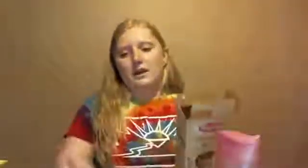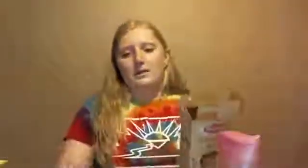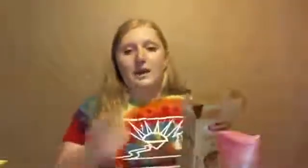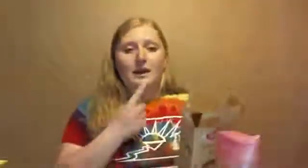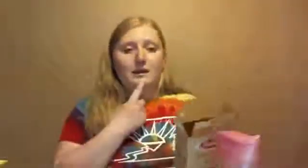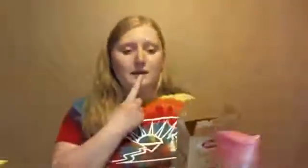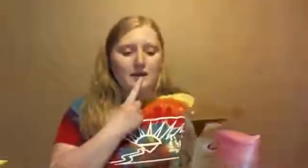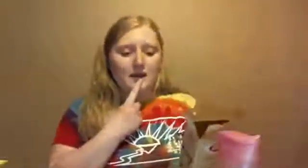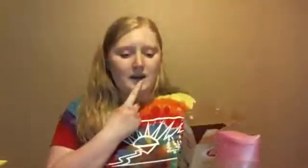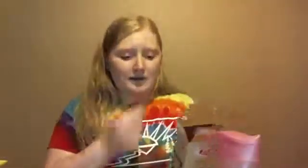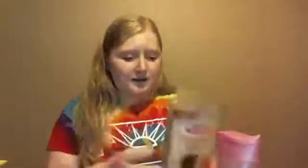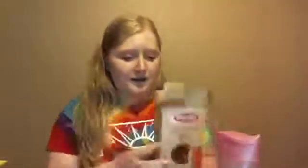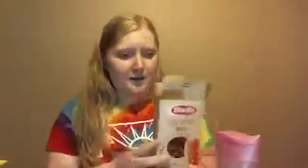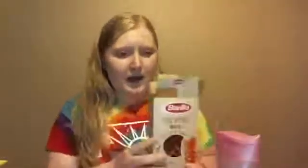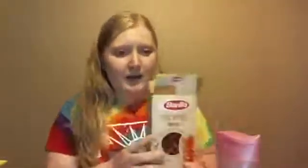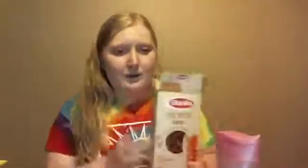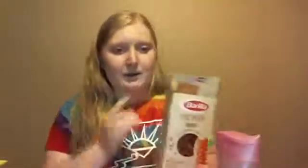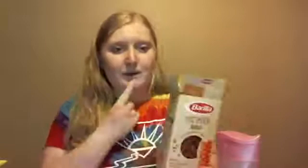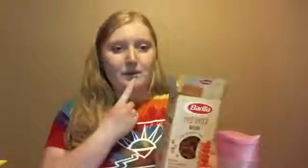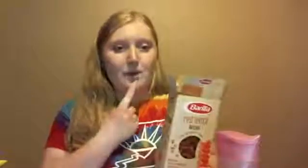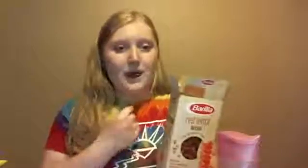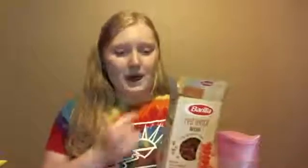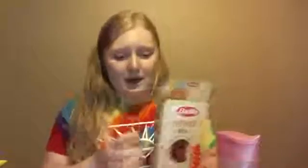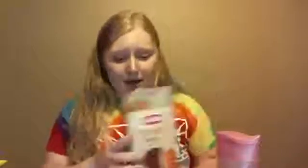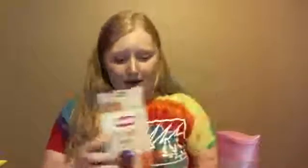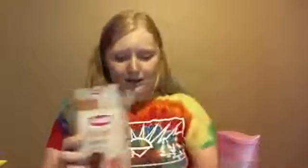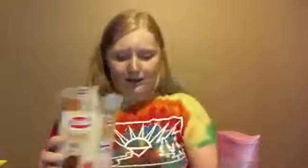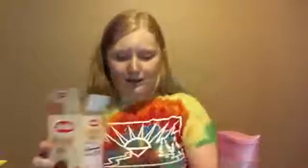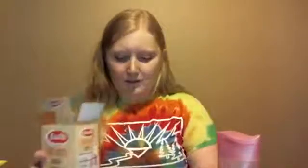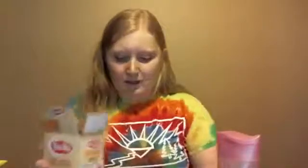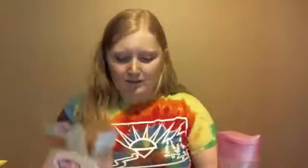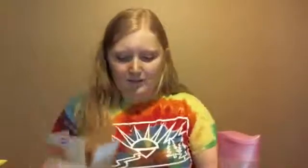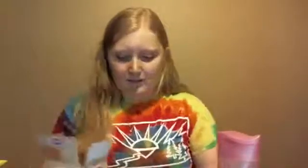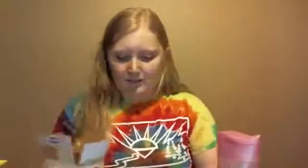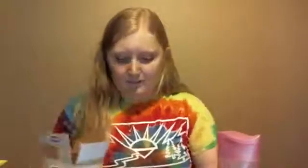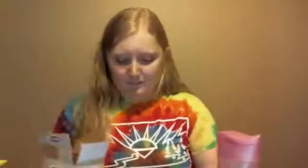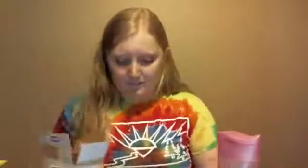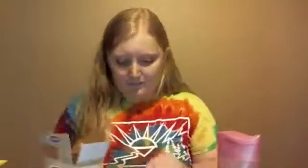make a sensory bag with the red lentil pasta.